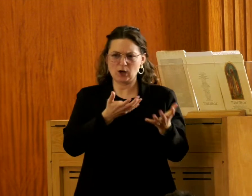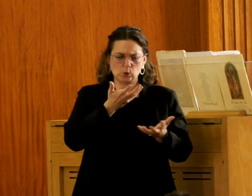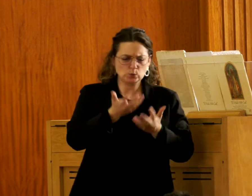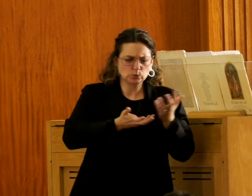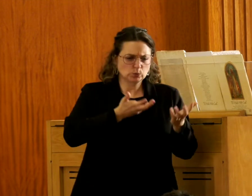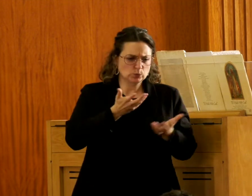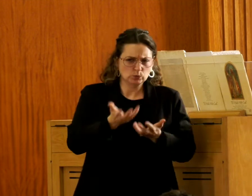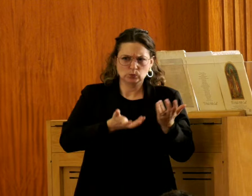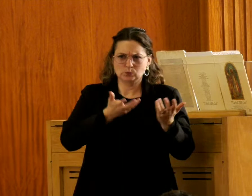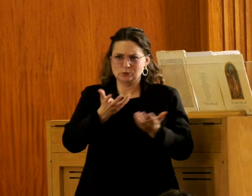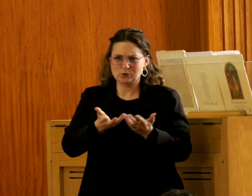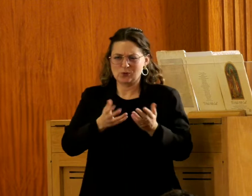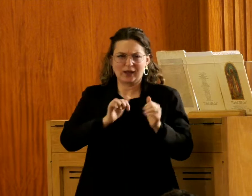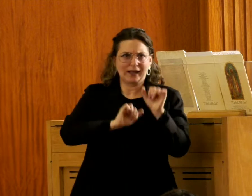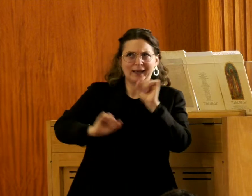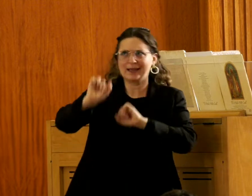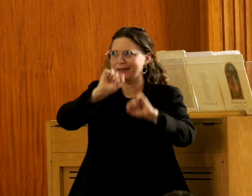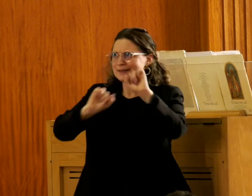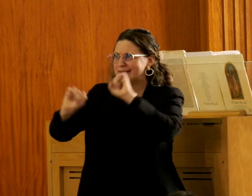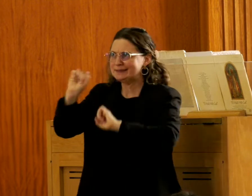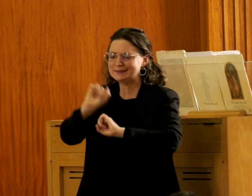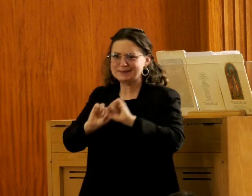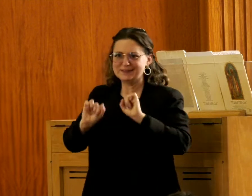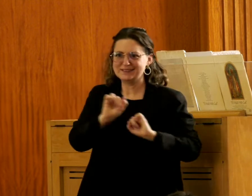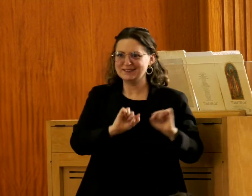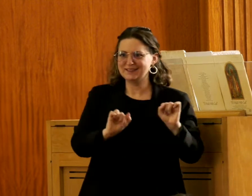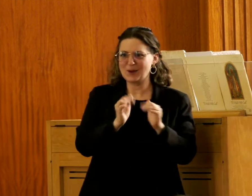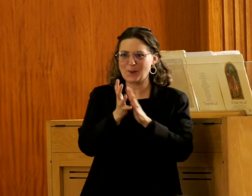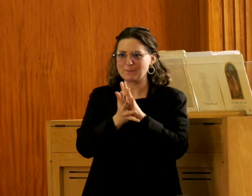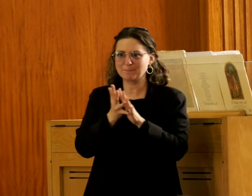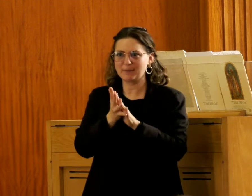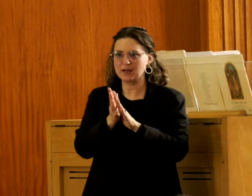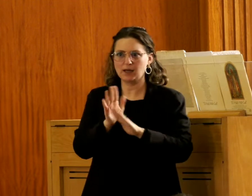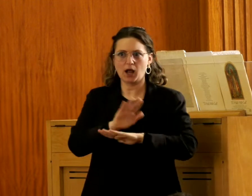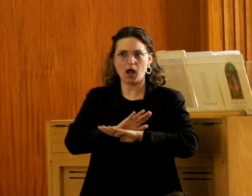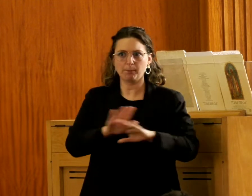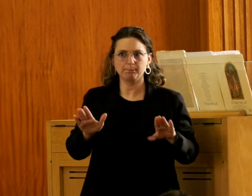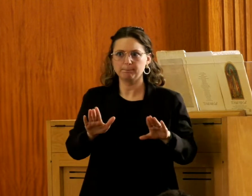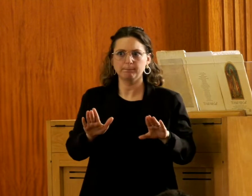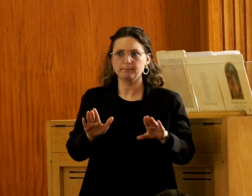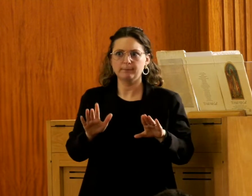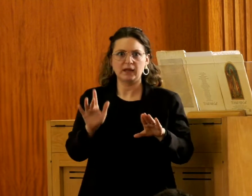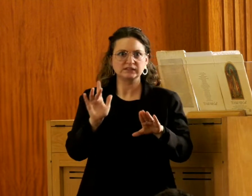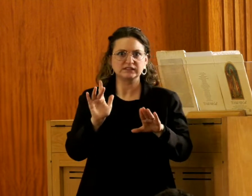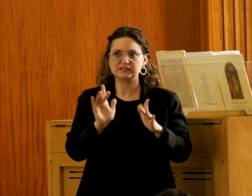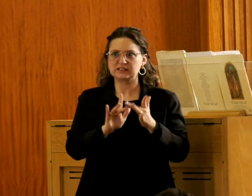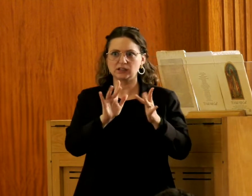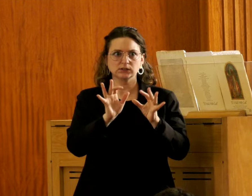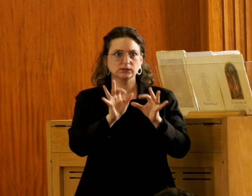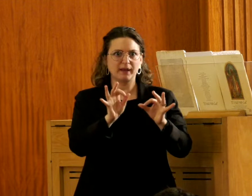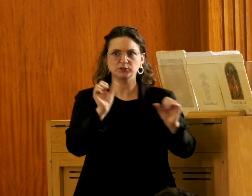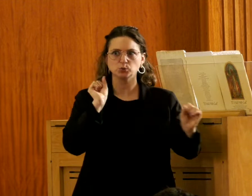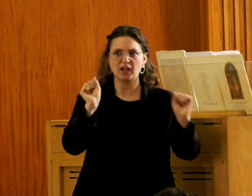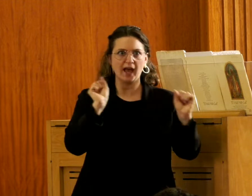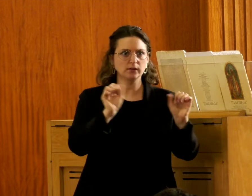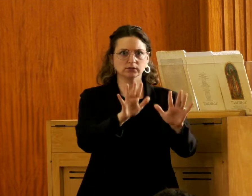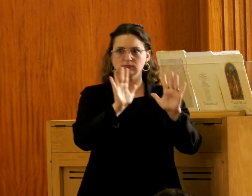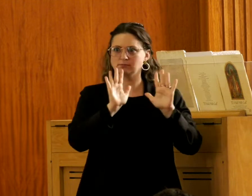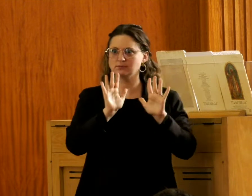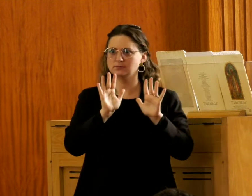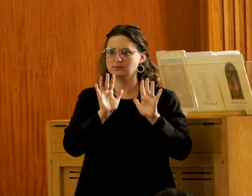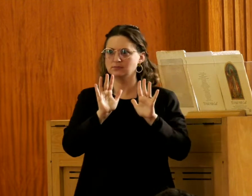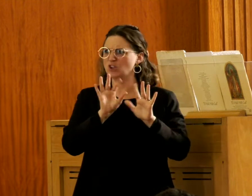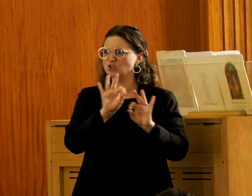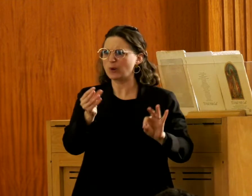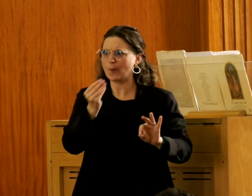events and cooked and cleaned her heart out, which meant you couldn't use the towels or touch any food